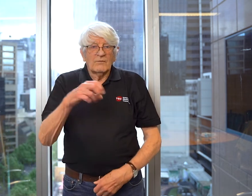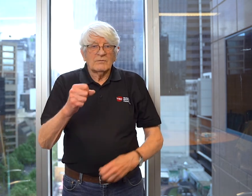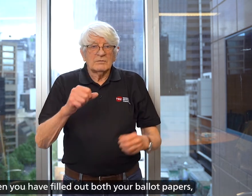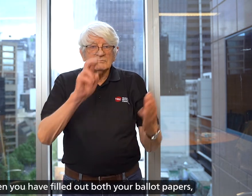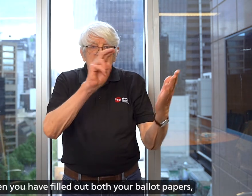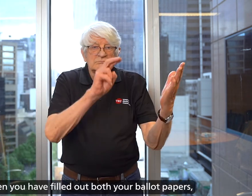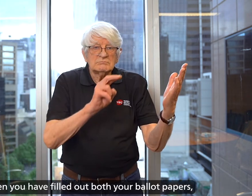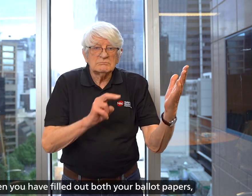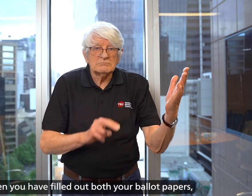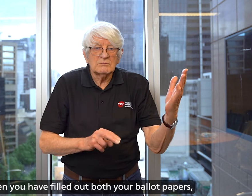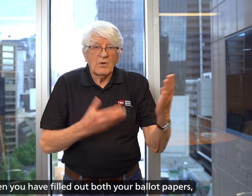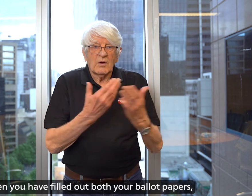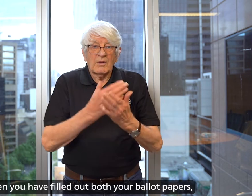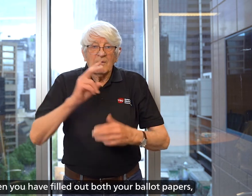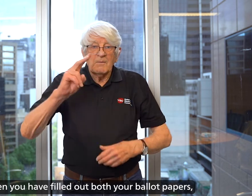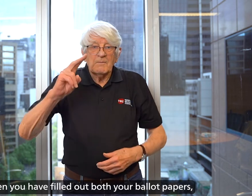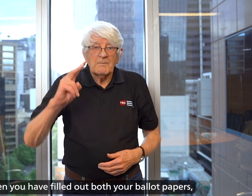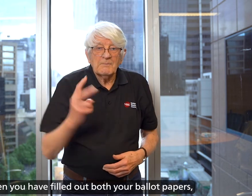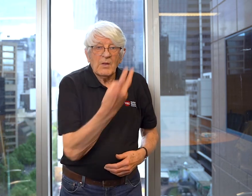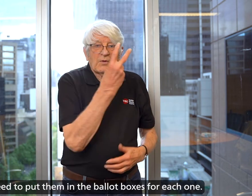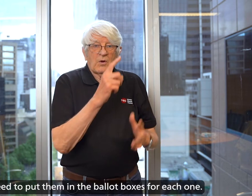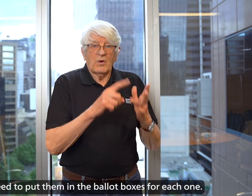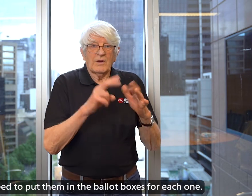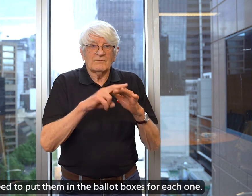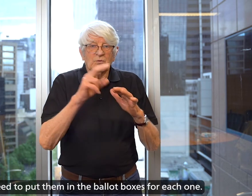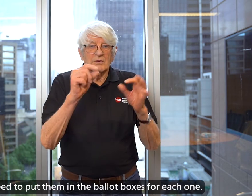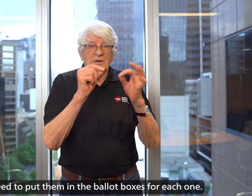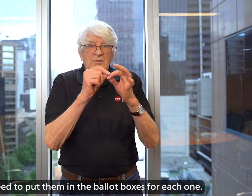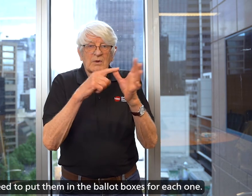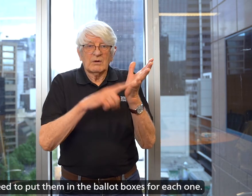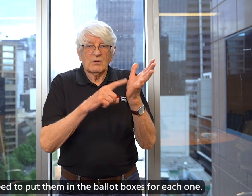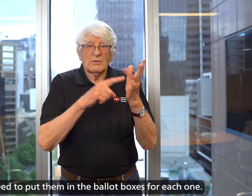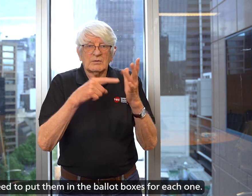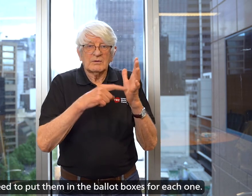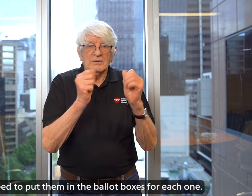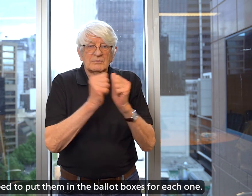When you have filled out both your ballot papers, you need to put them in the ballot boxes for each one.